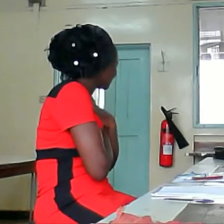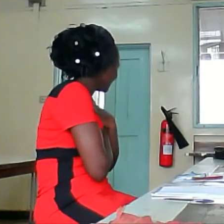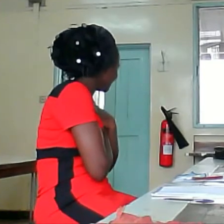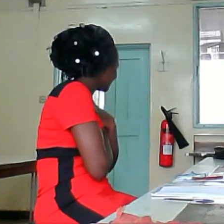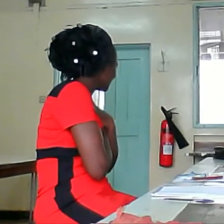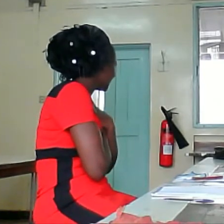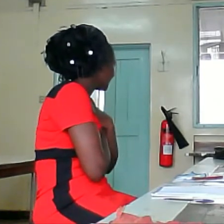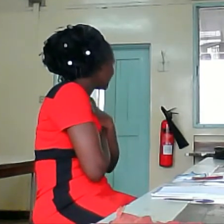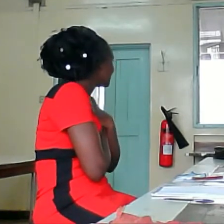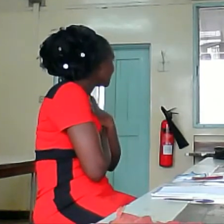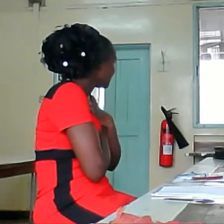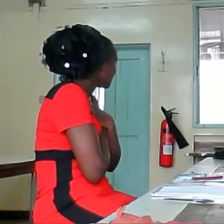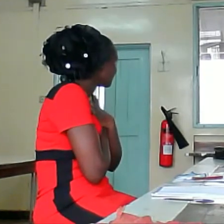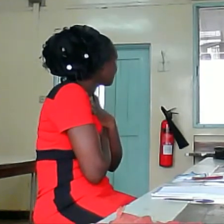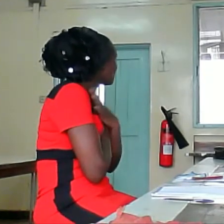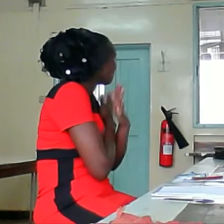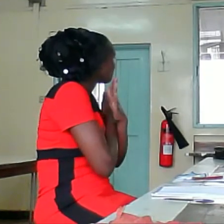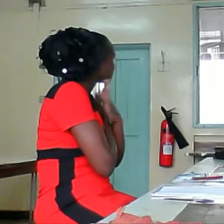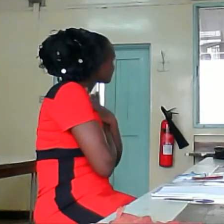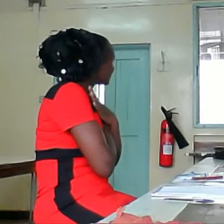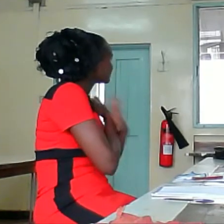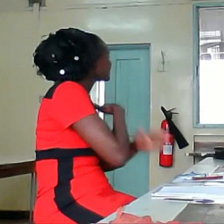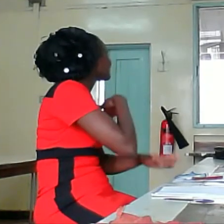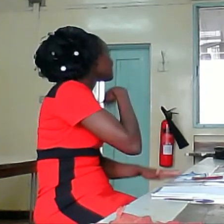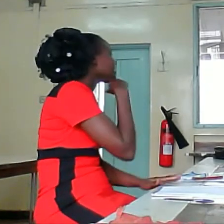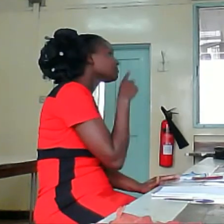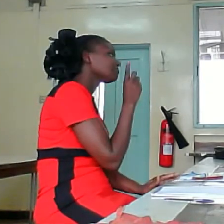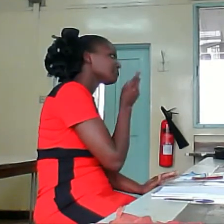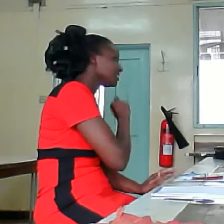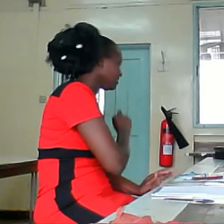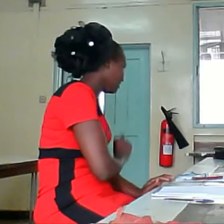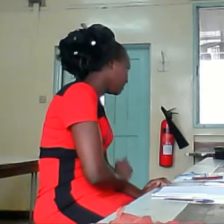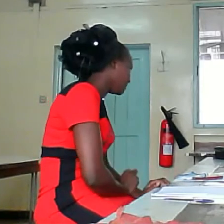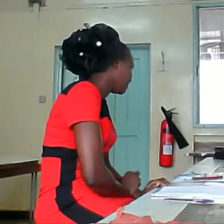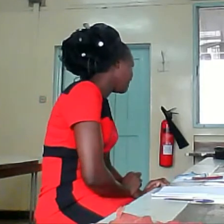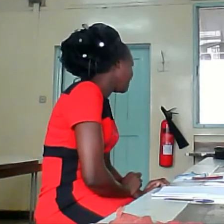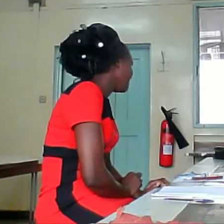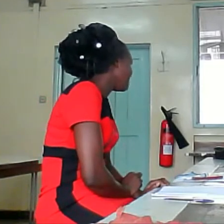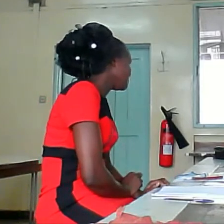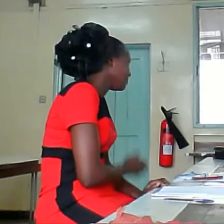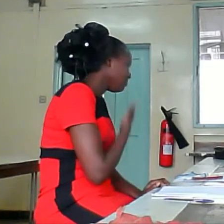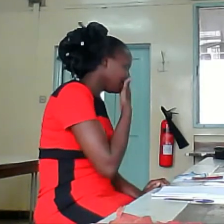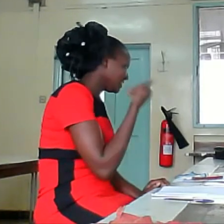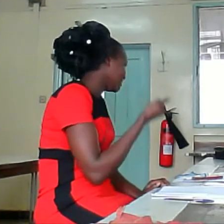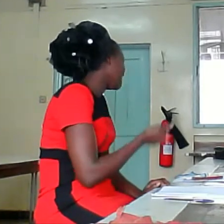friend. Or friend that finish is the best.